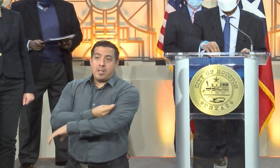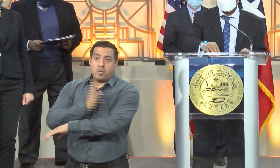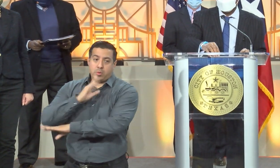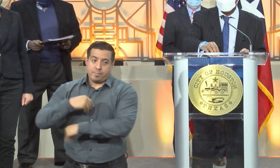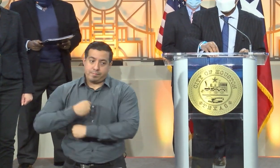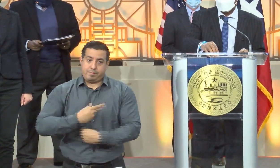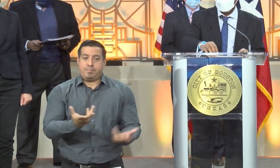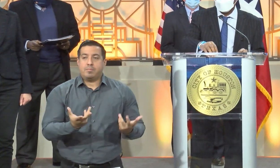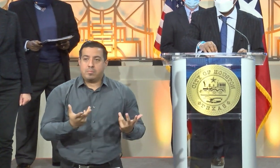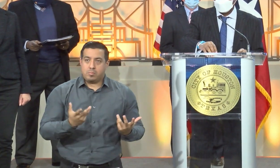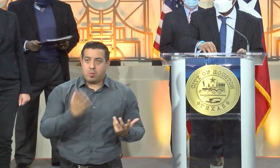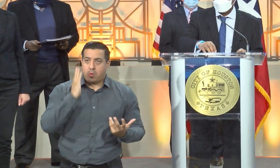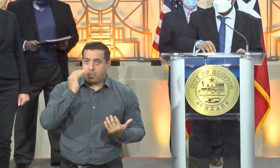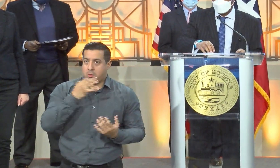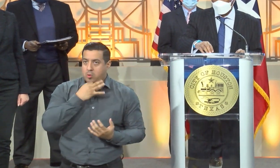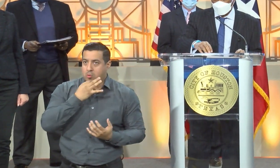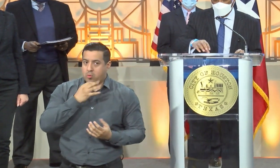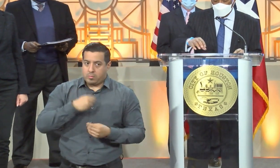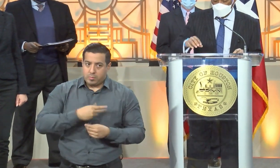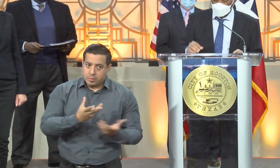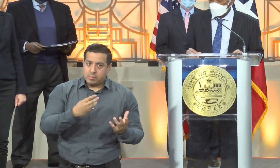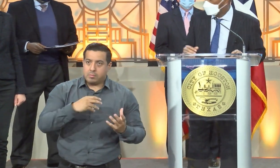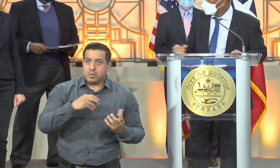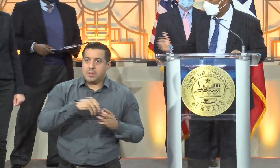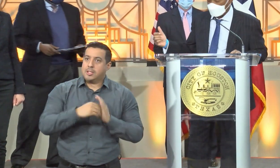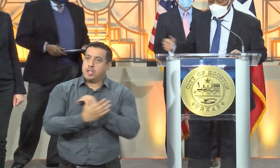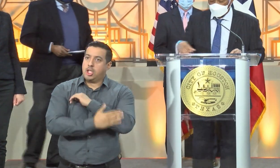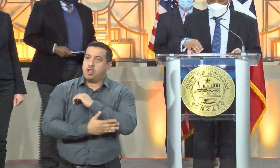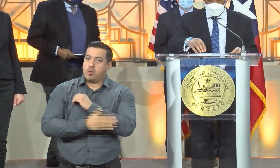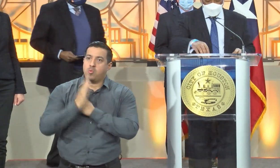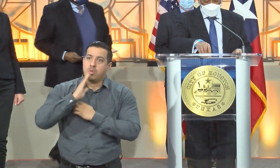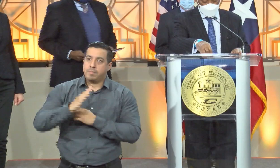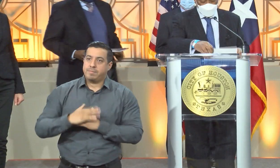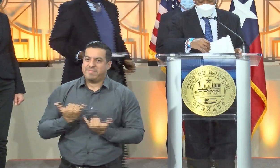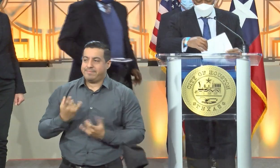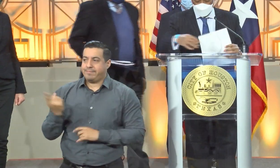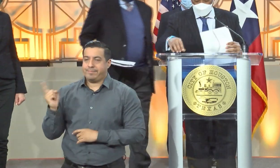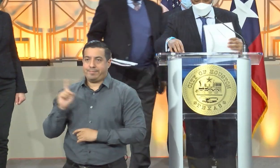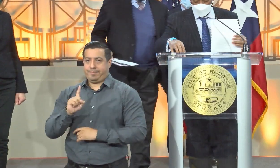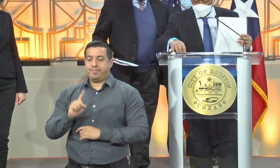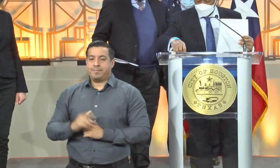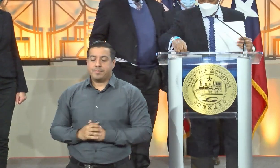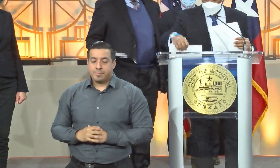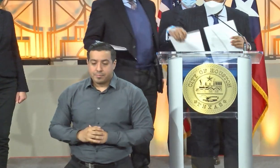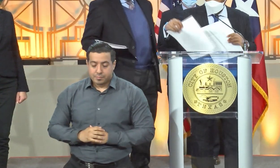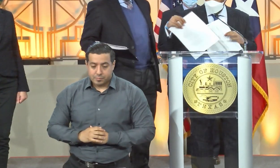being distributed throughout the country. Director Williams.